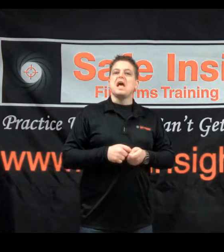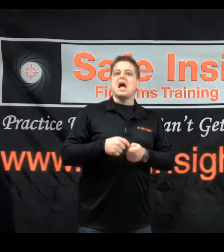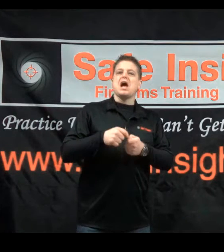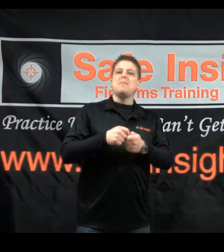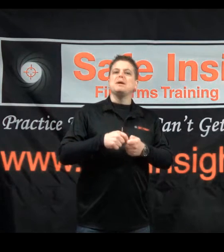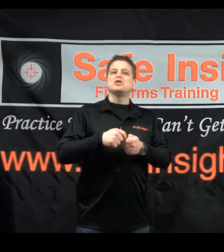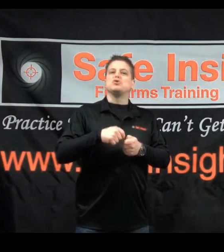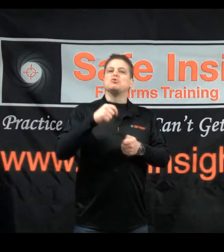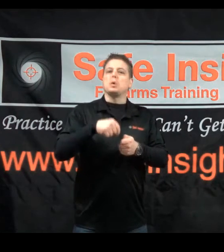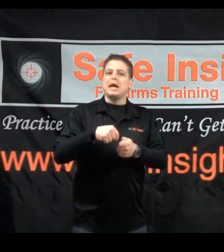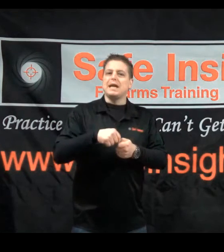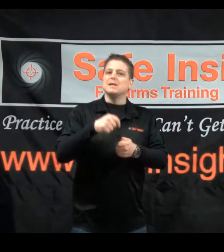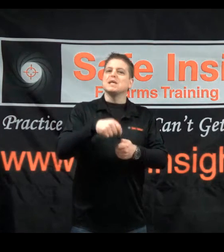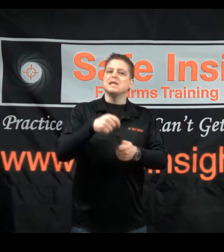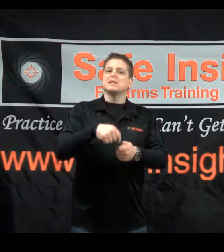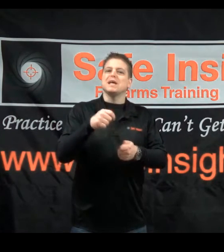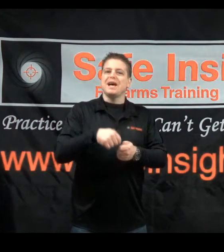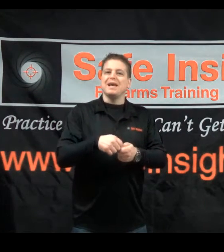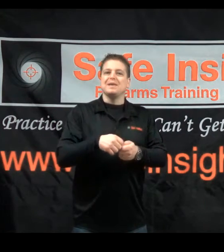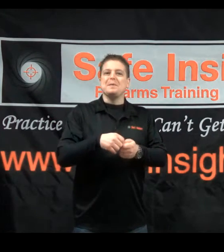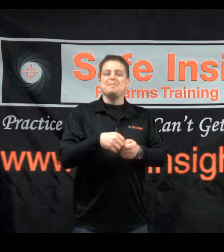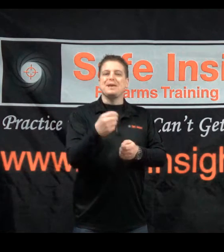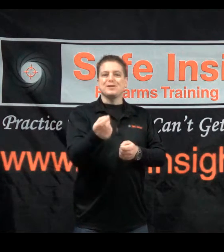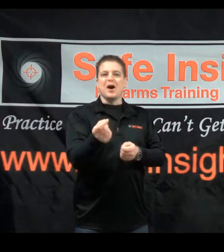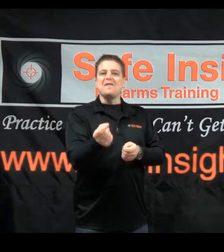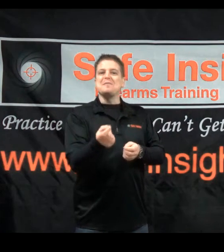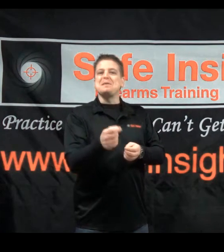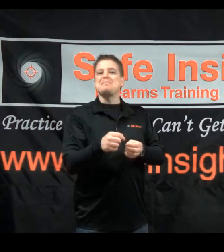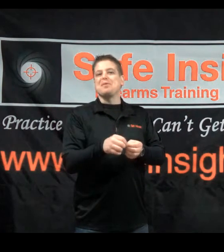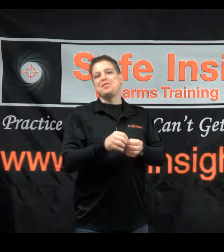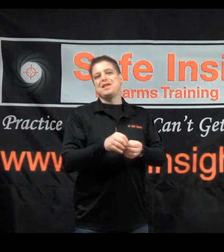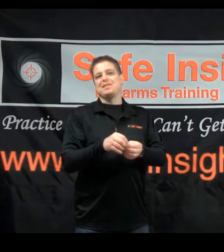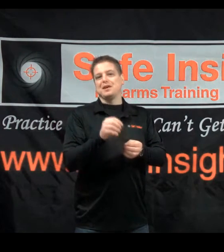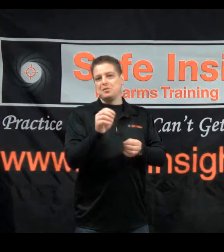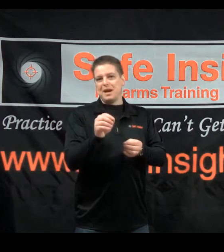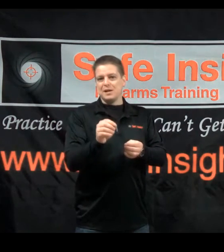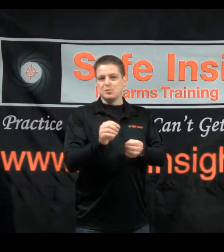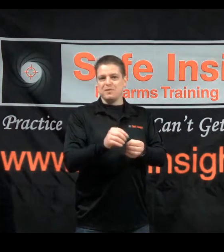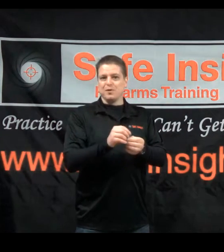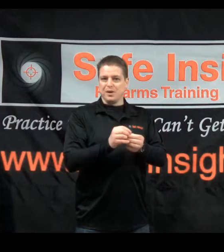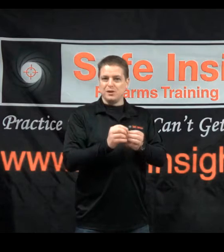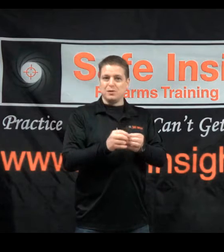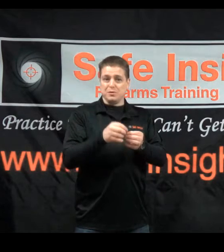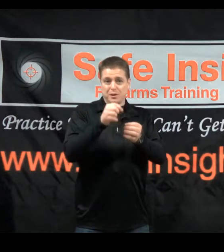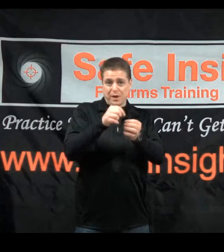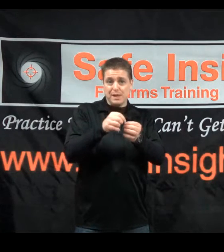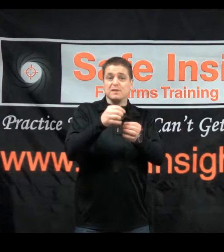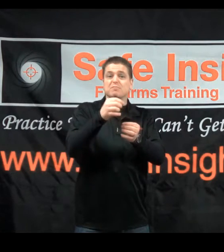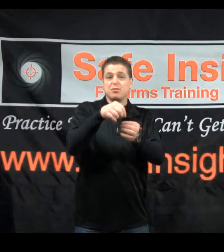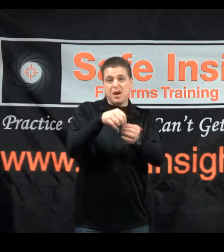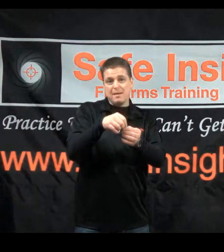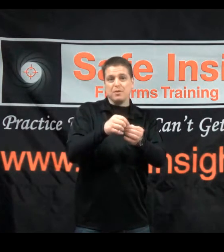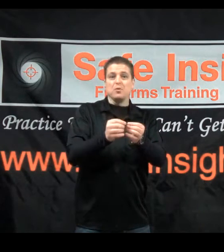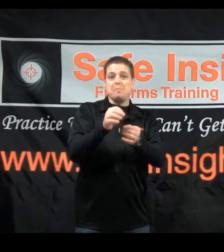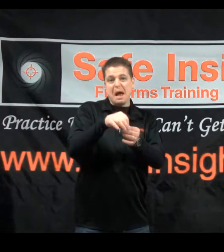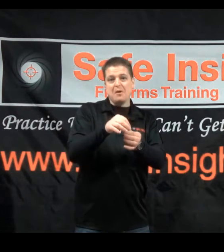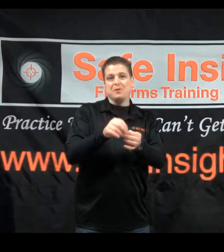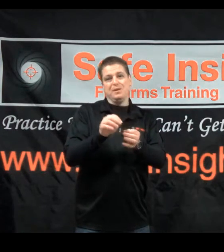how much grain is inside, because often people think that grain is referring to the grains of primer or powder that has